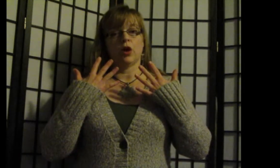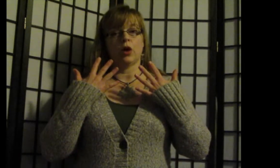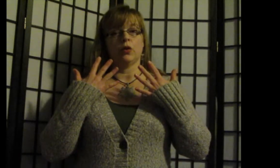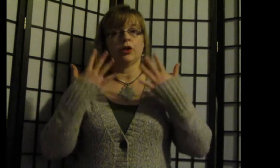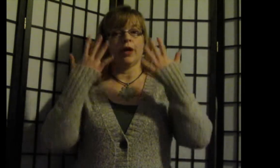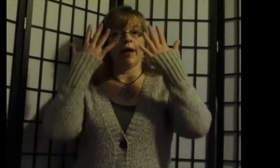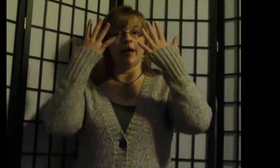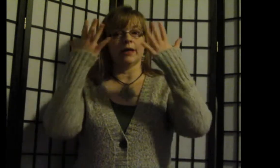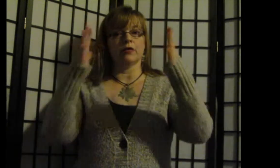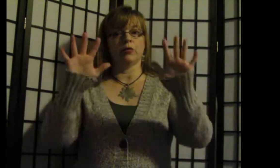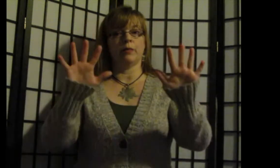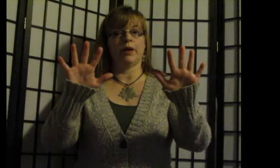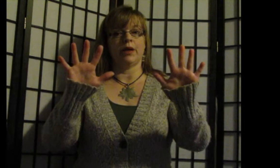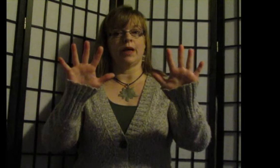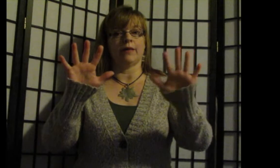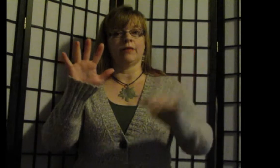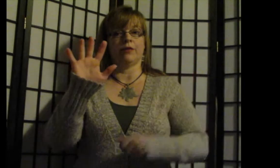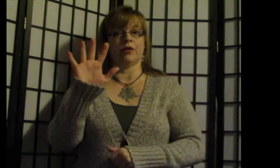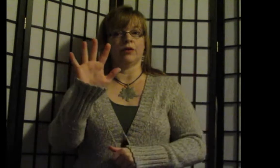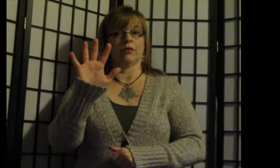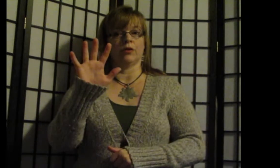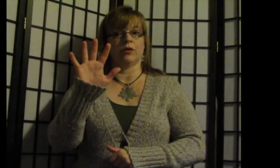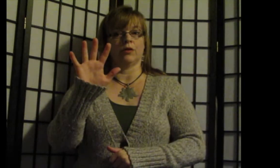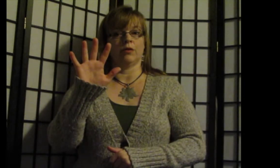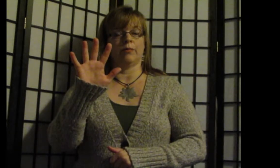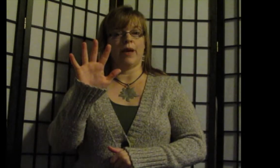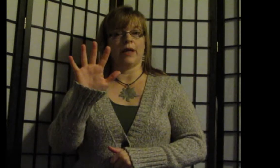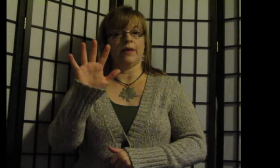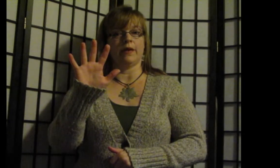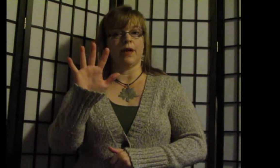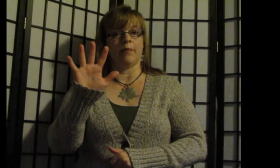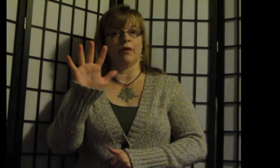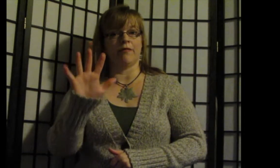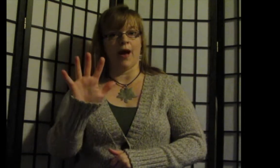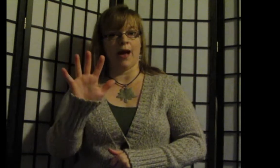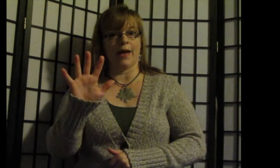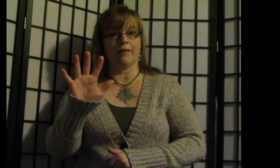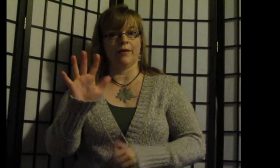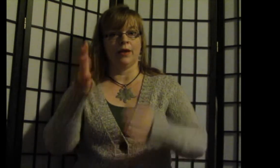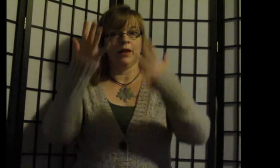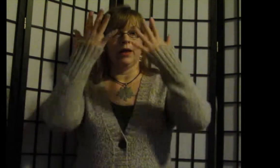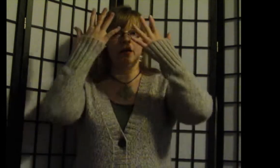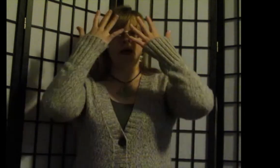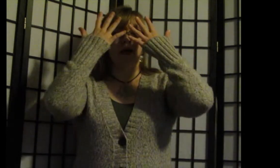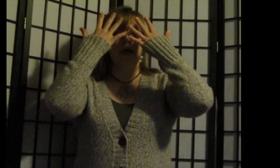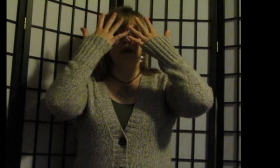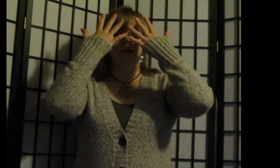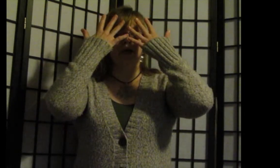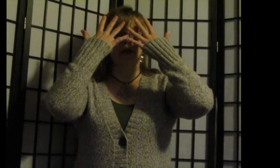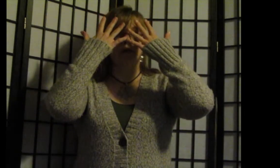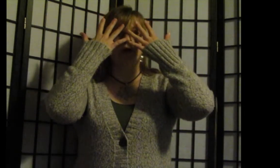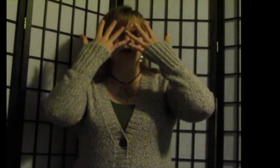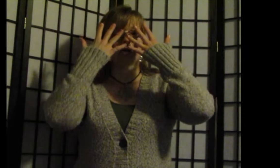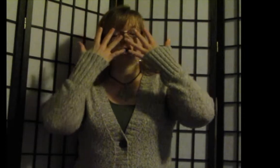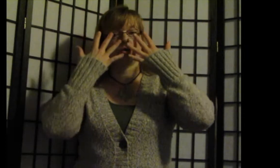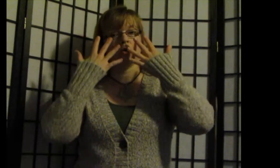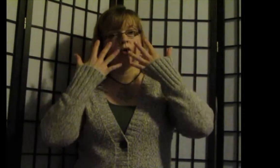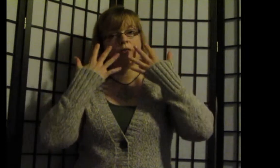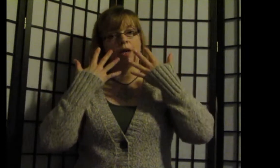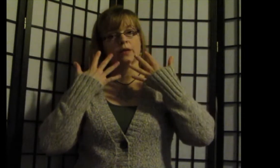So your hands will be as if you're making the number 5, and you'll bring them across your whole face